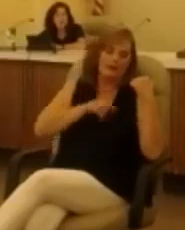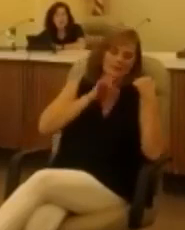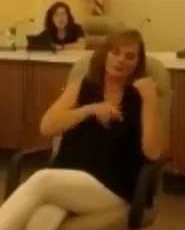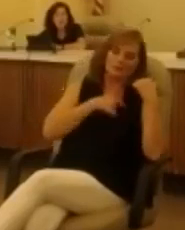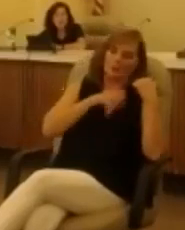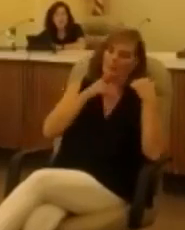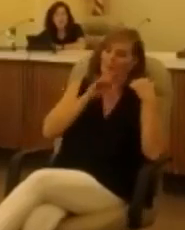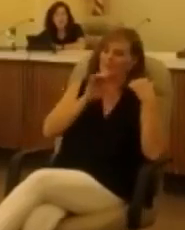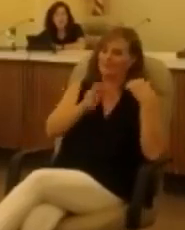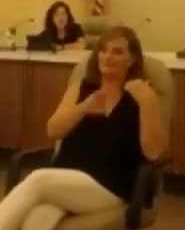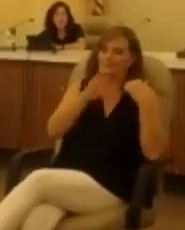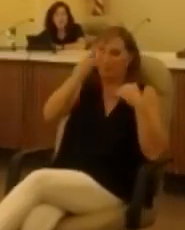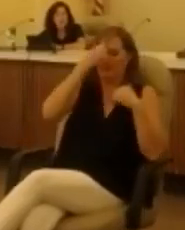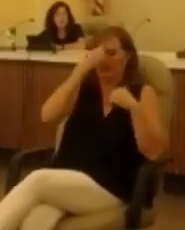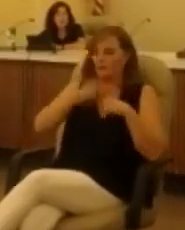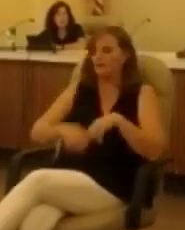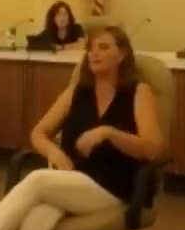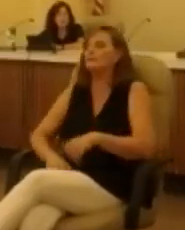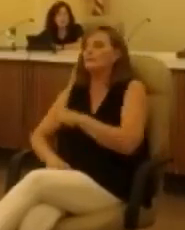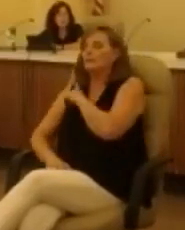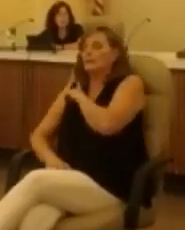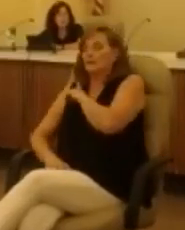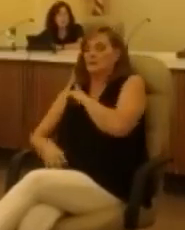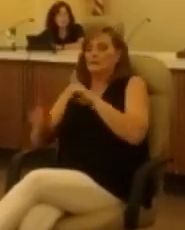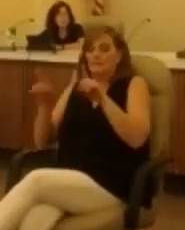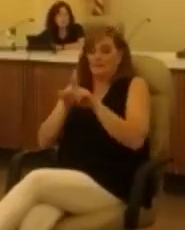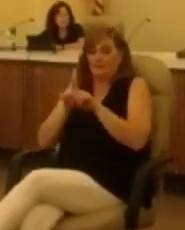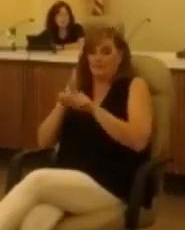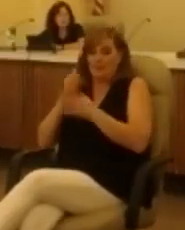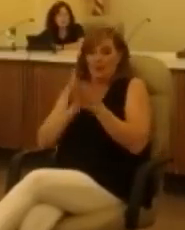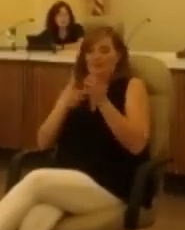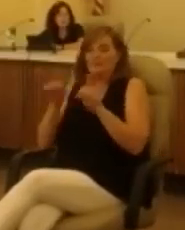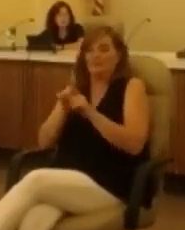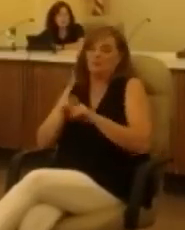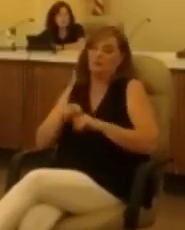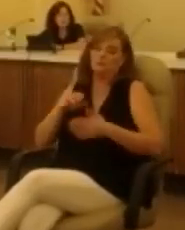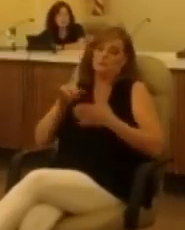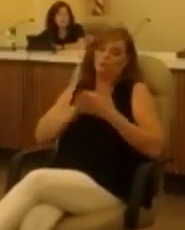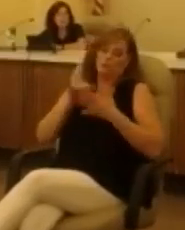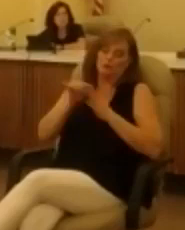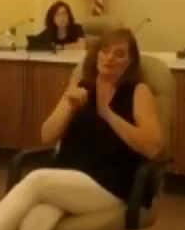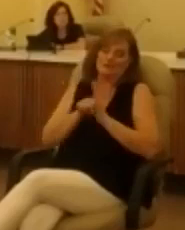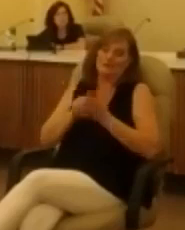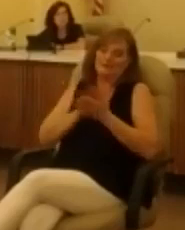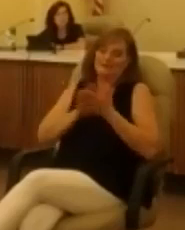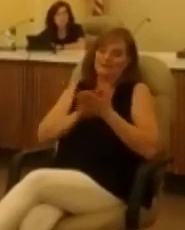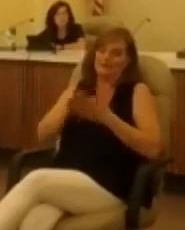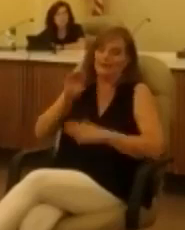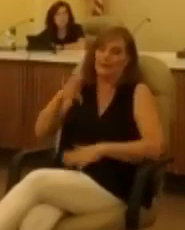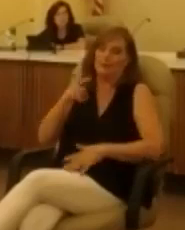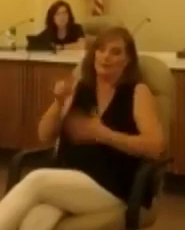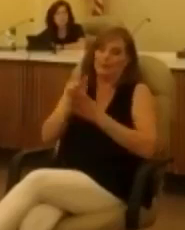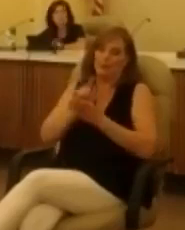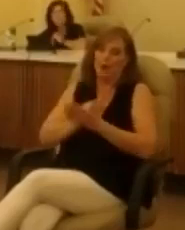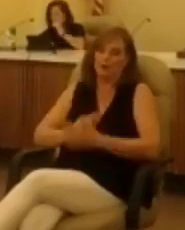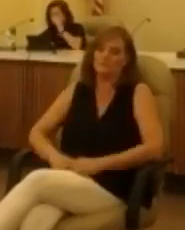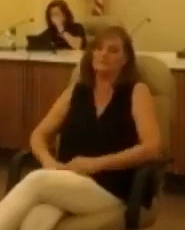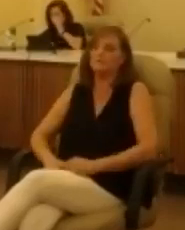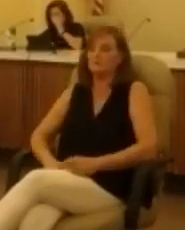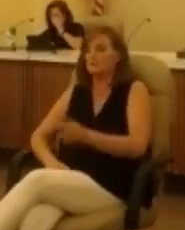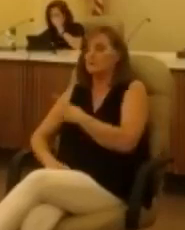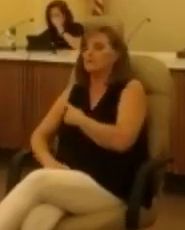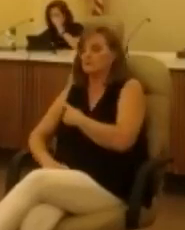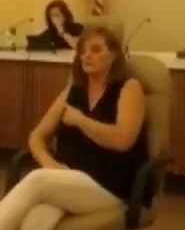that They're not. They're. Well, and some of it's also New York State needs to clean up its laws. Yeah, they need to make their laws a little more amendable